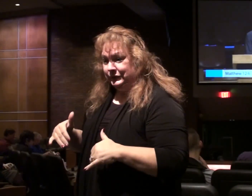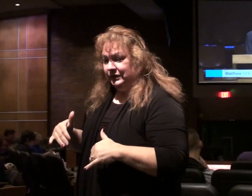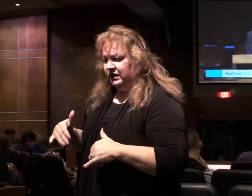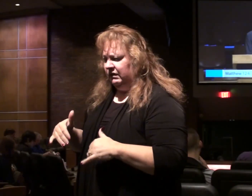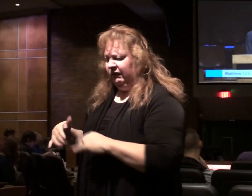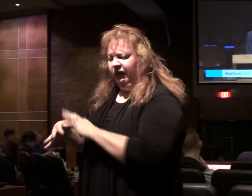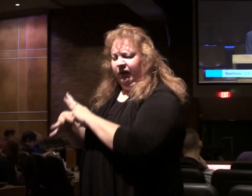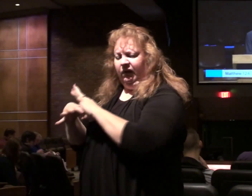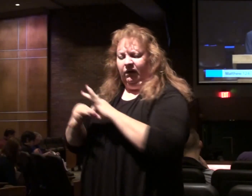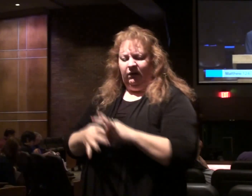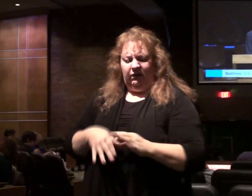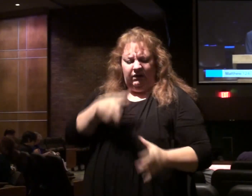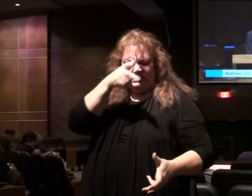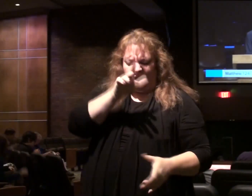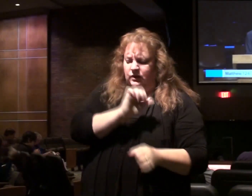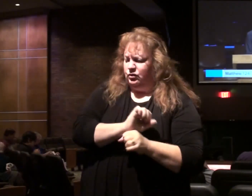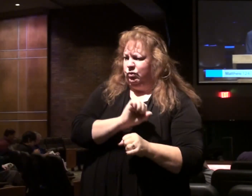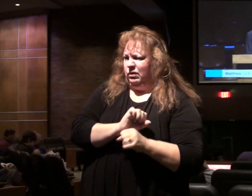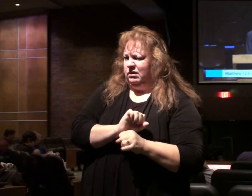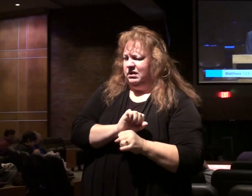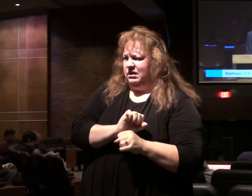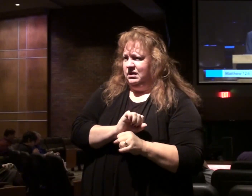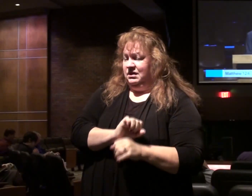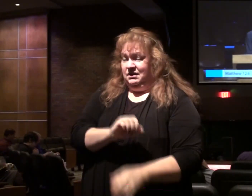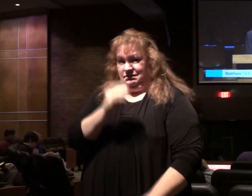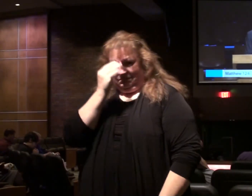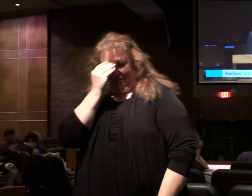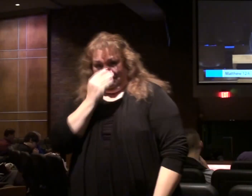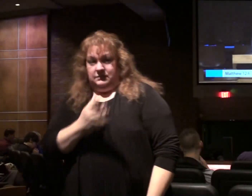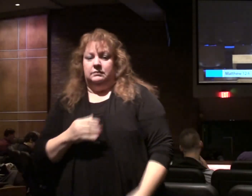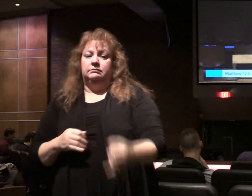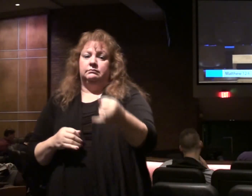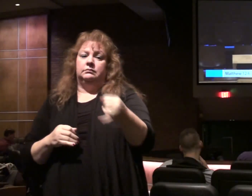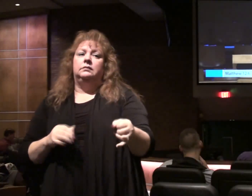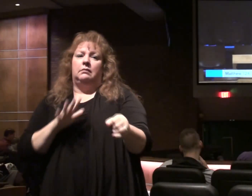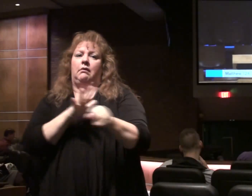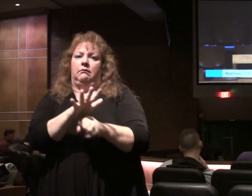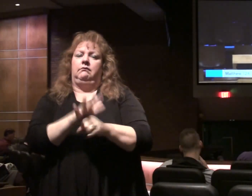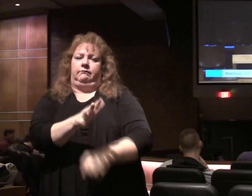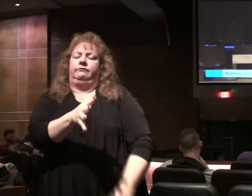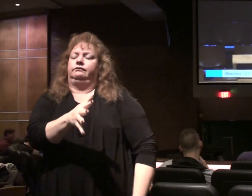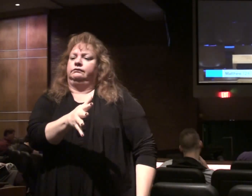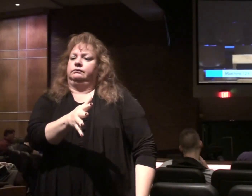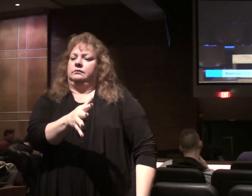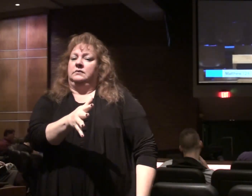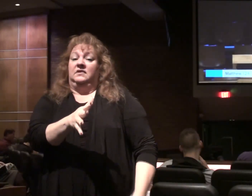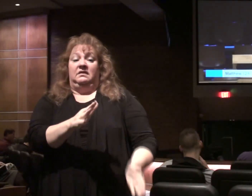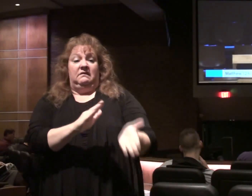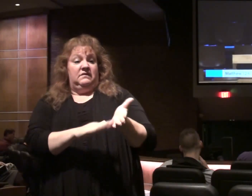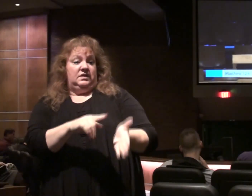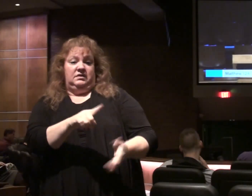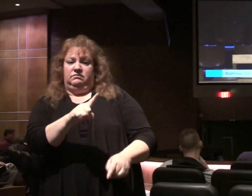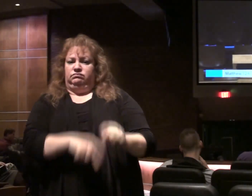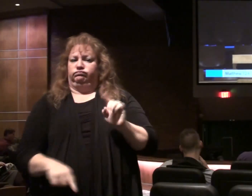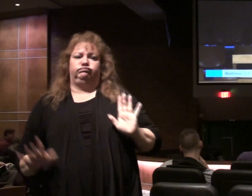devil. And he tells them they're crossing the line to a sin that cannot be forgiven.